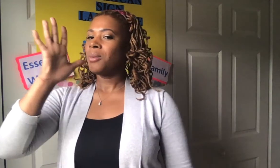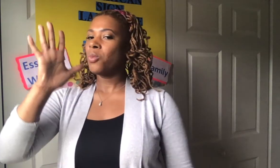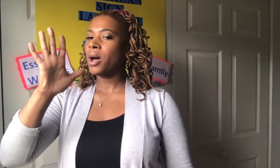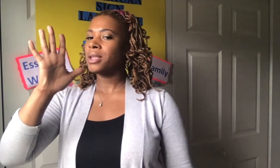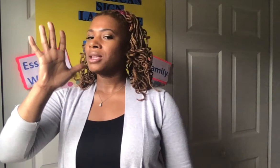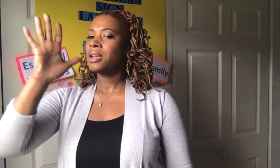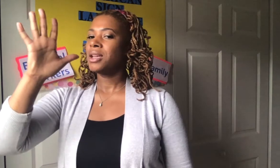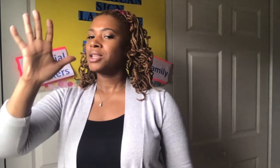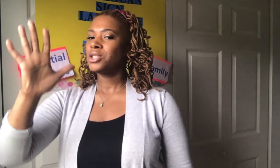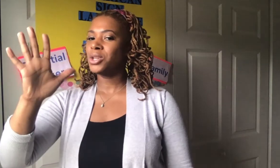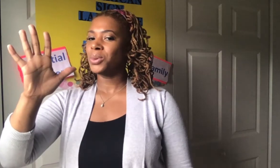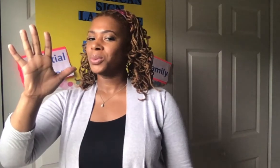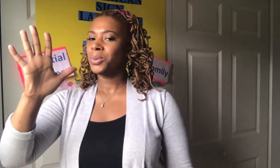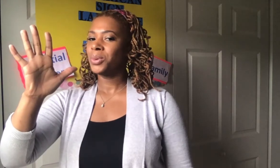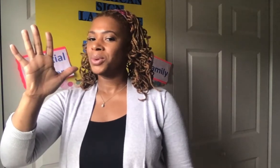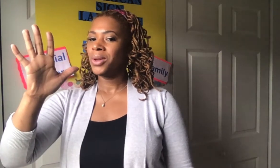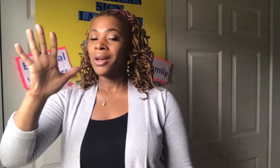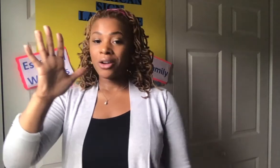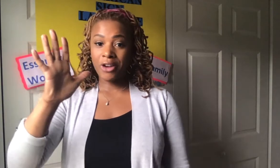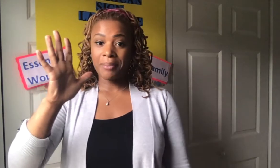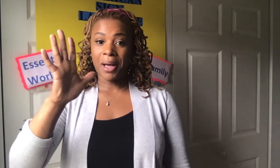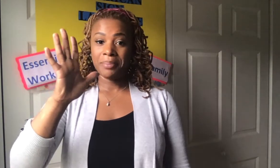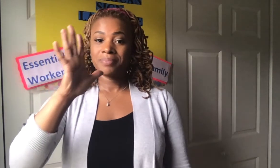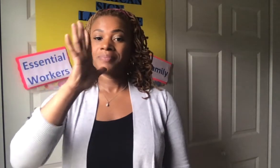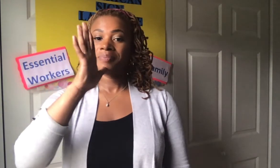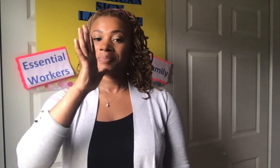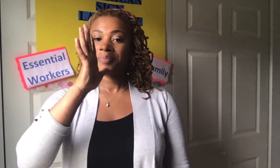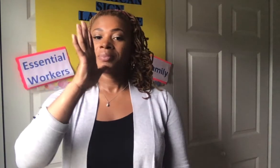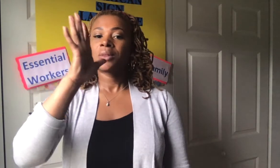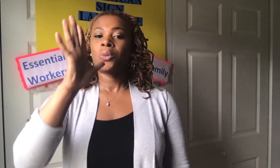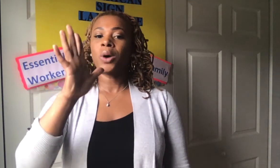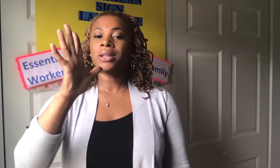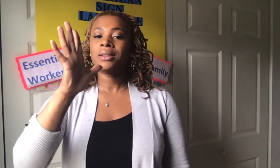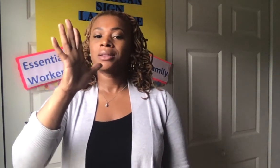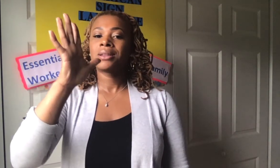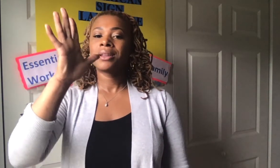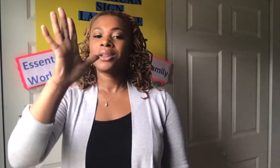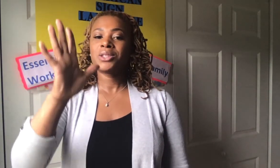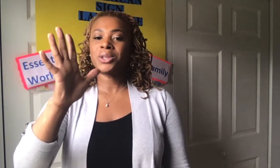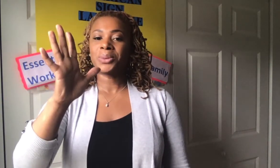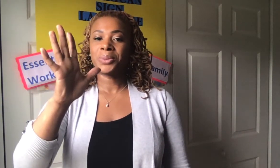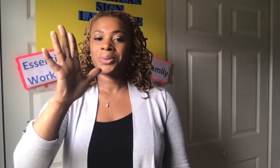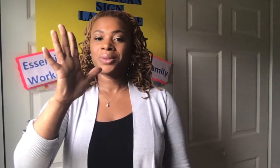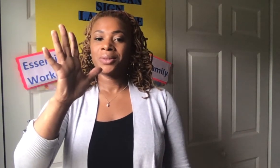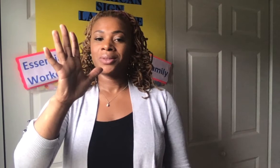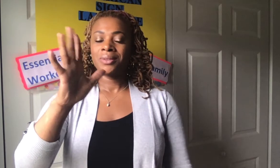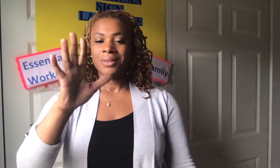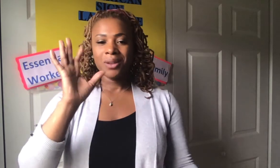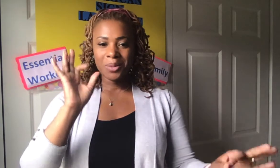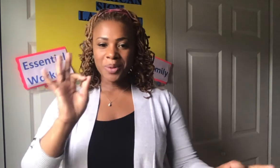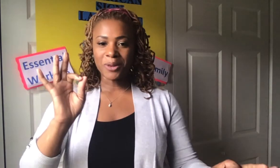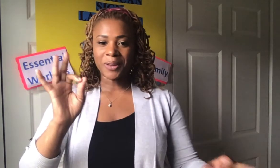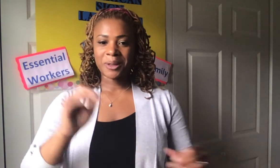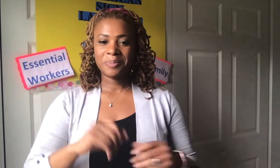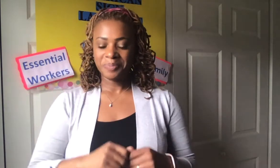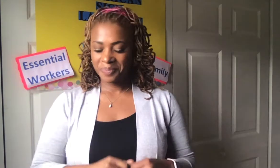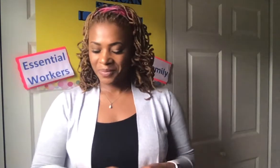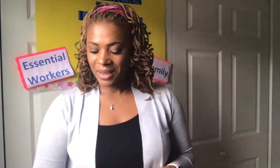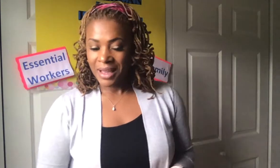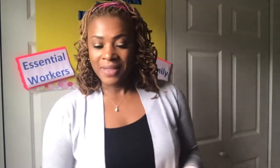1, 2. Grandma. 1, 2. Perfect. Now the